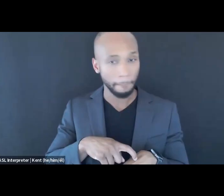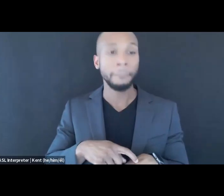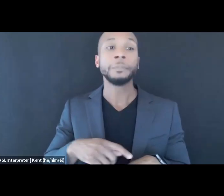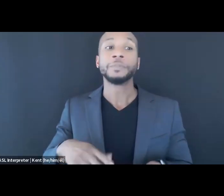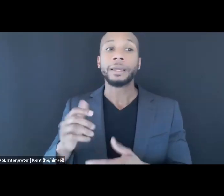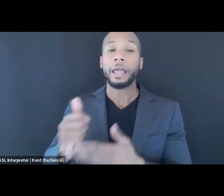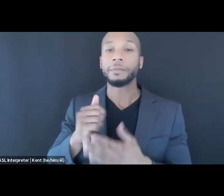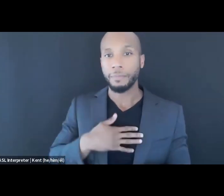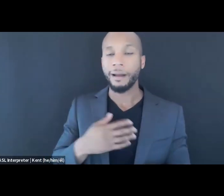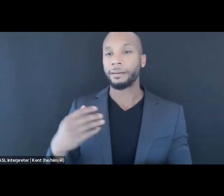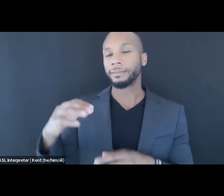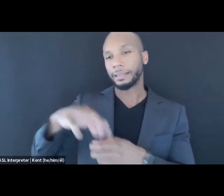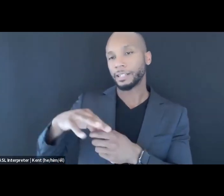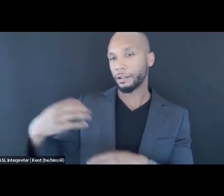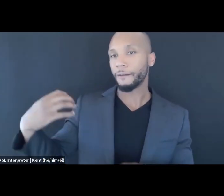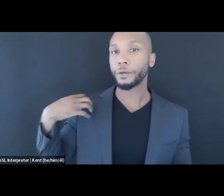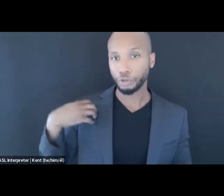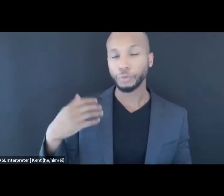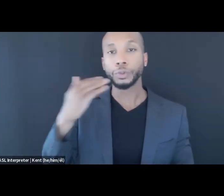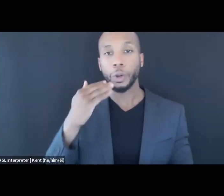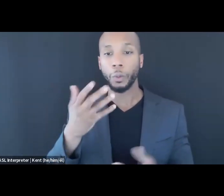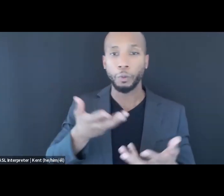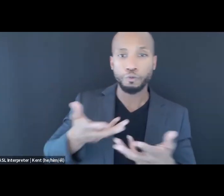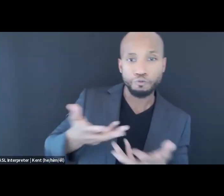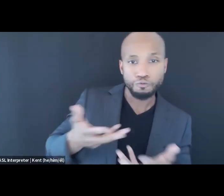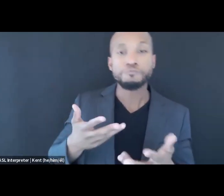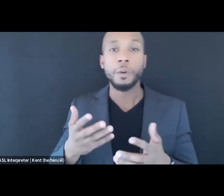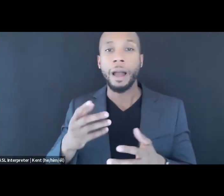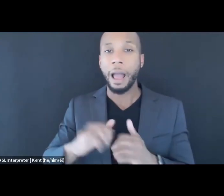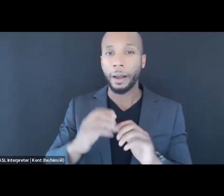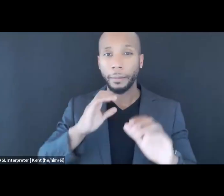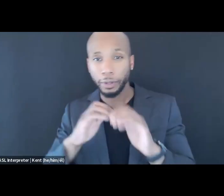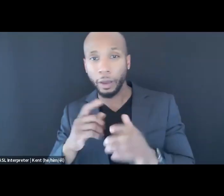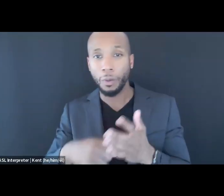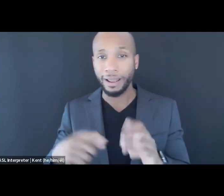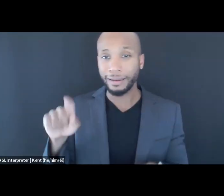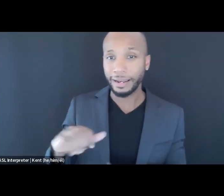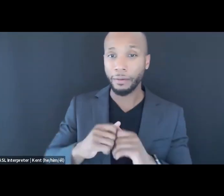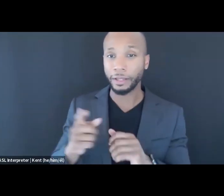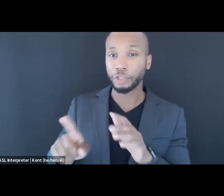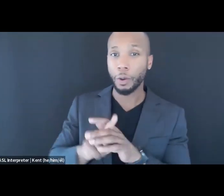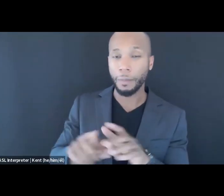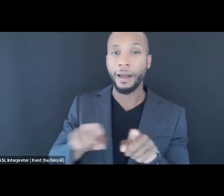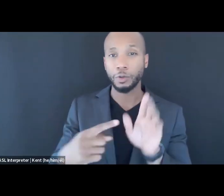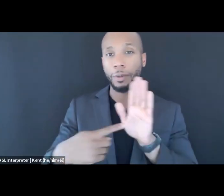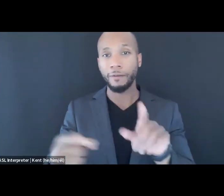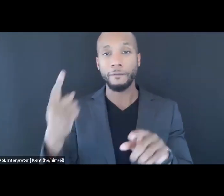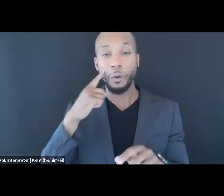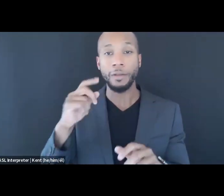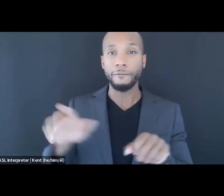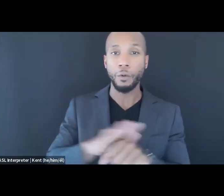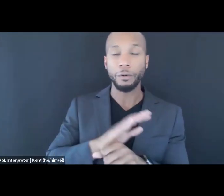my elected officials get to know me, how I communicate, what I need, and how they can show up as a representative for their full